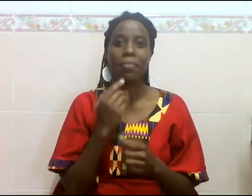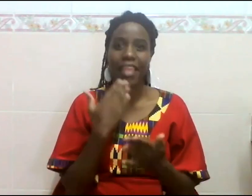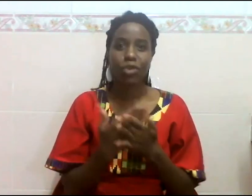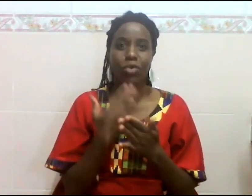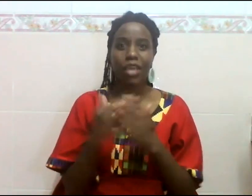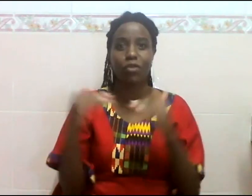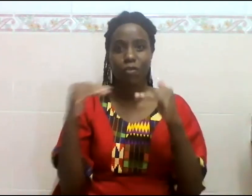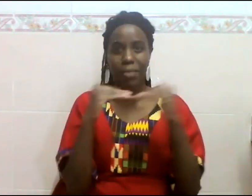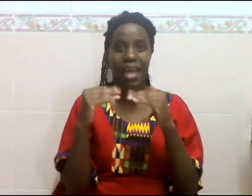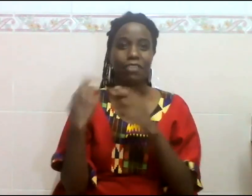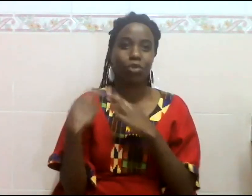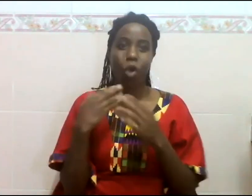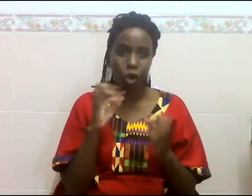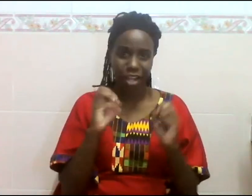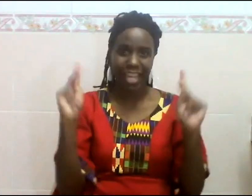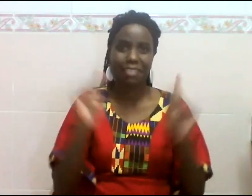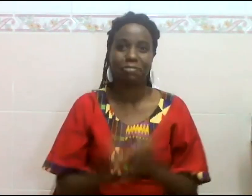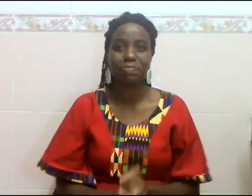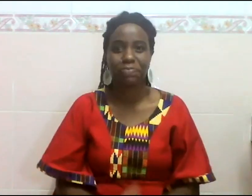okay.